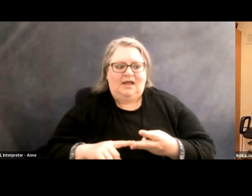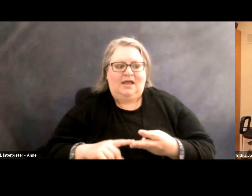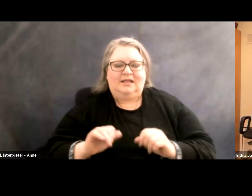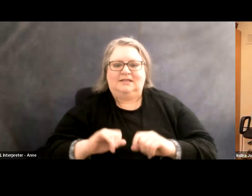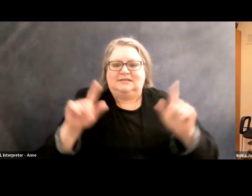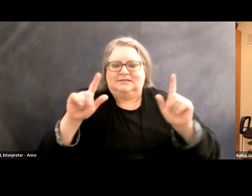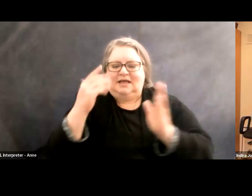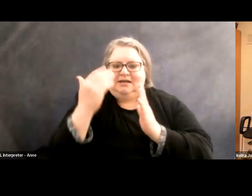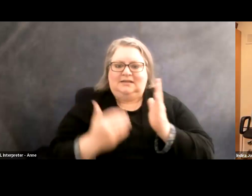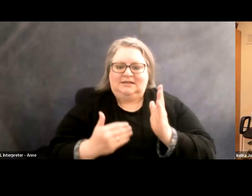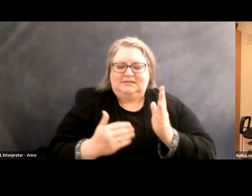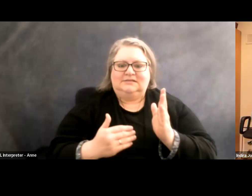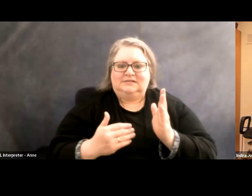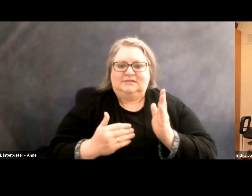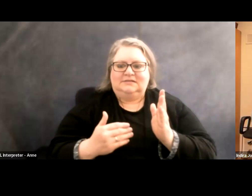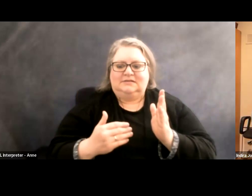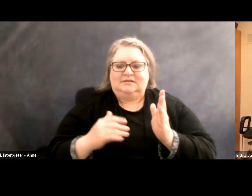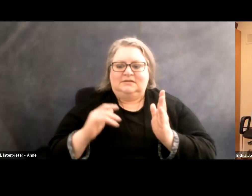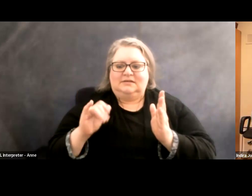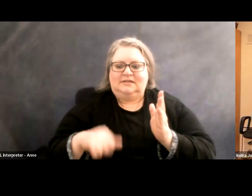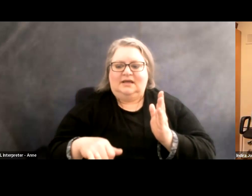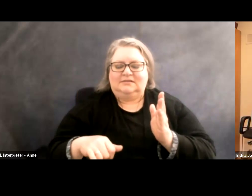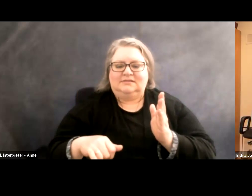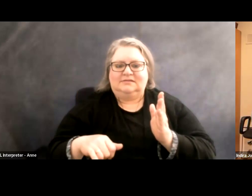so that's um,